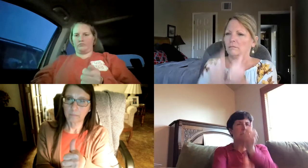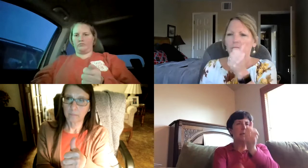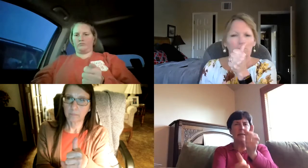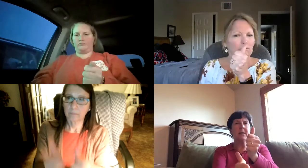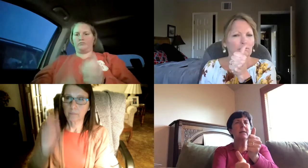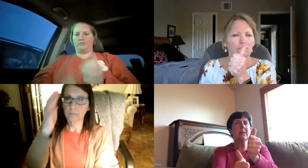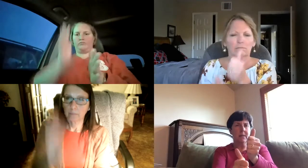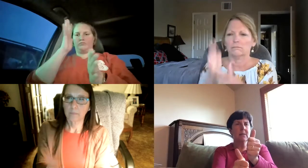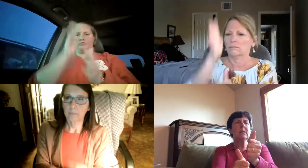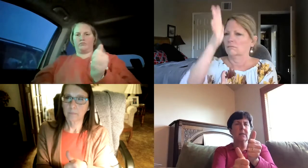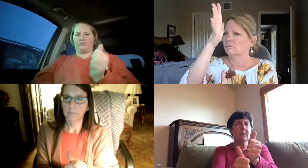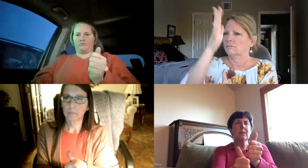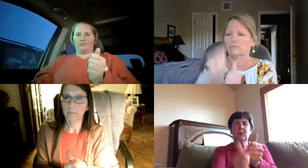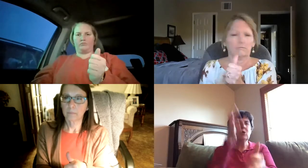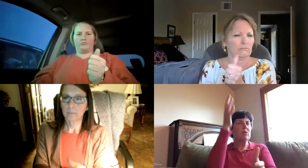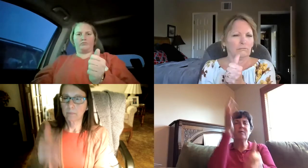Mean,